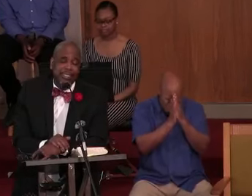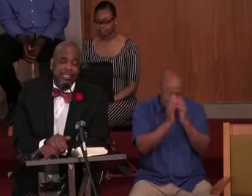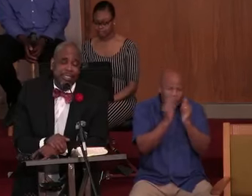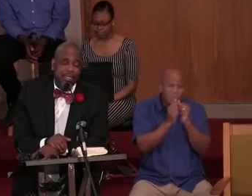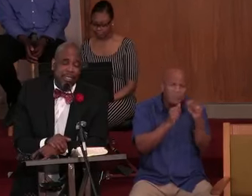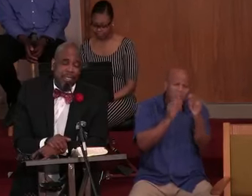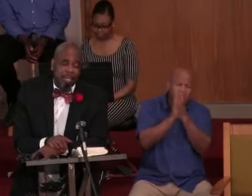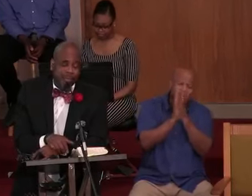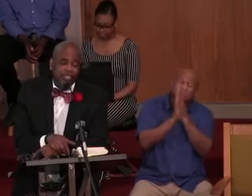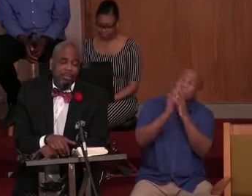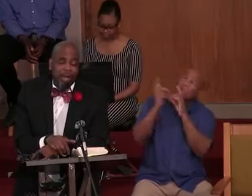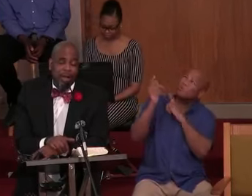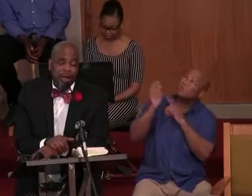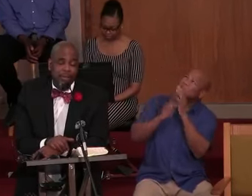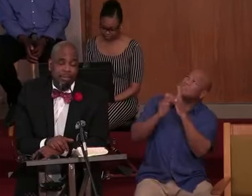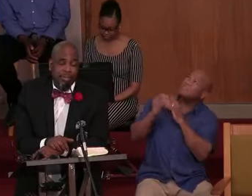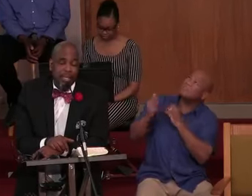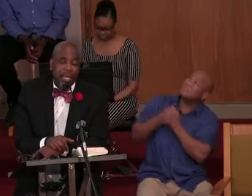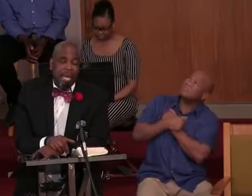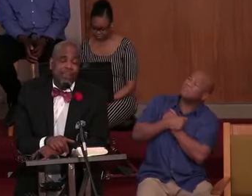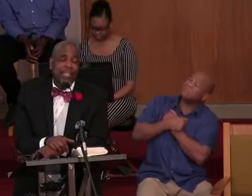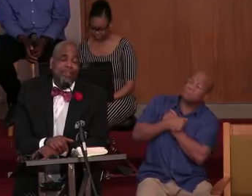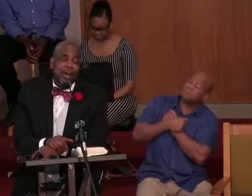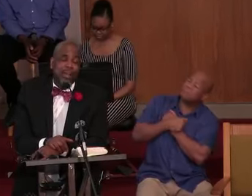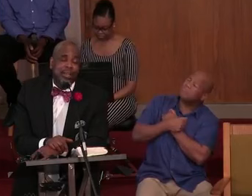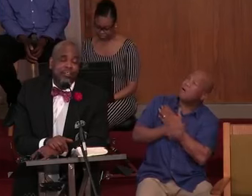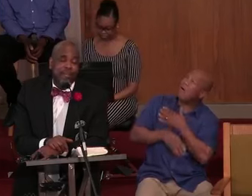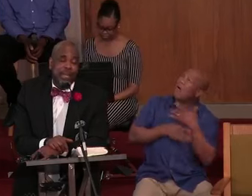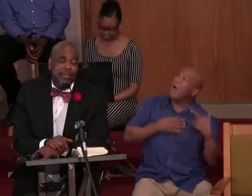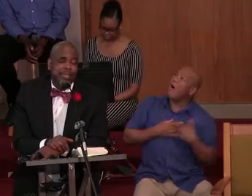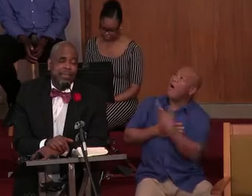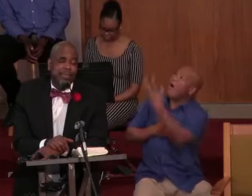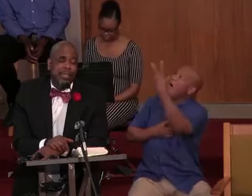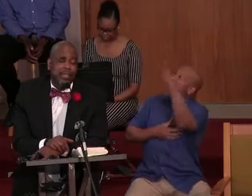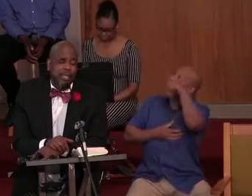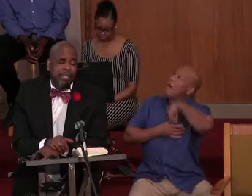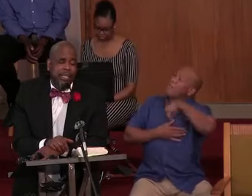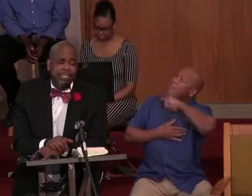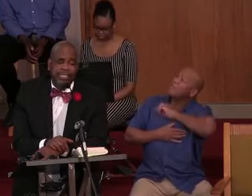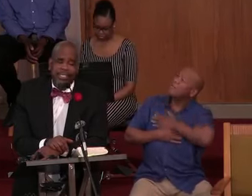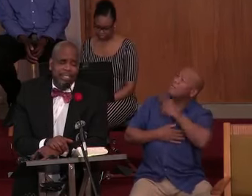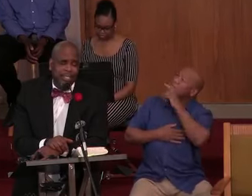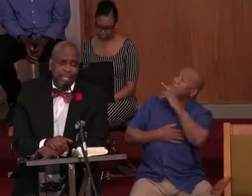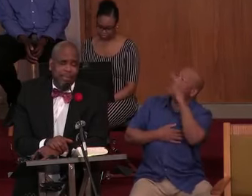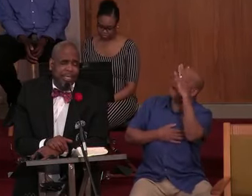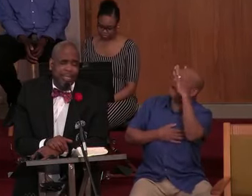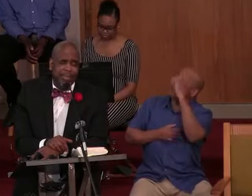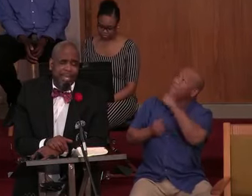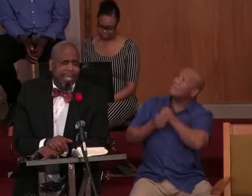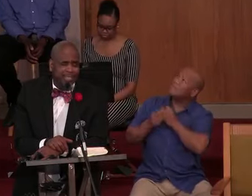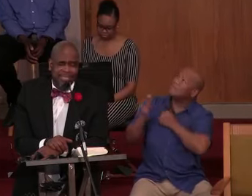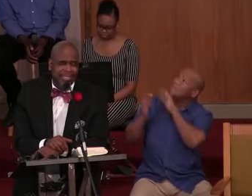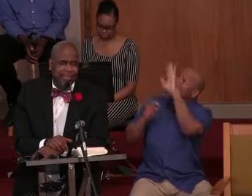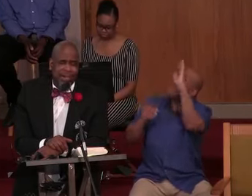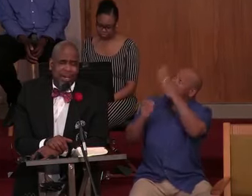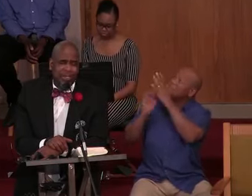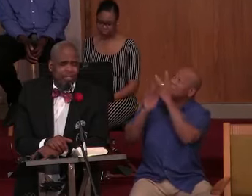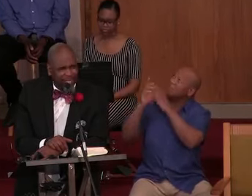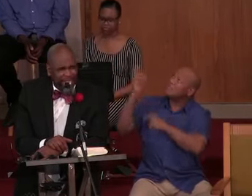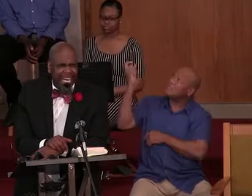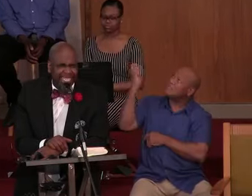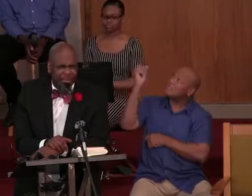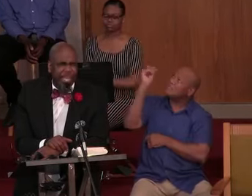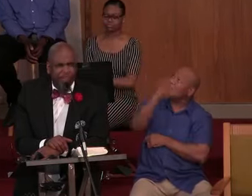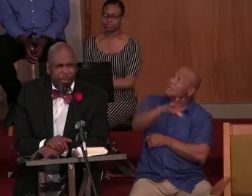Jesus, come into my heart. I believe God loves me. I believe he sent his son. I believe as the Son of God,